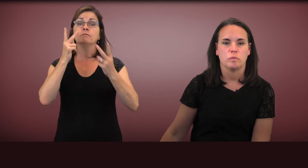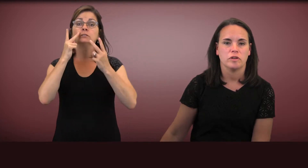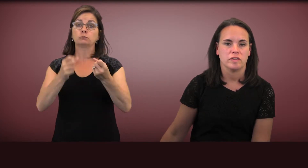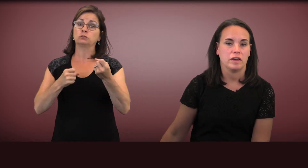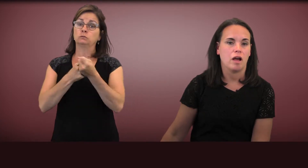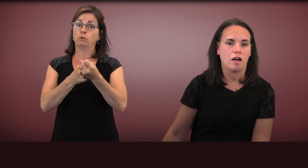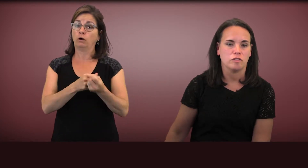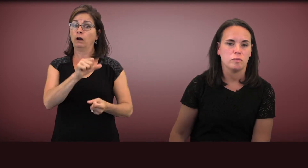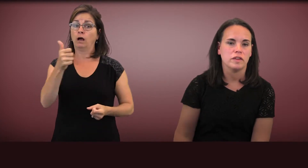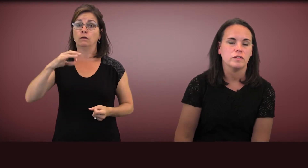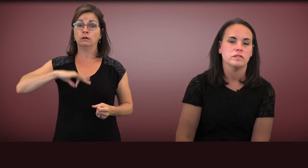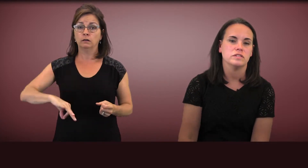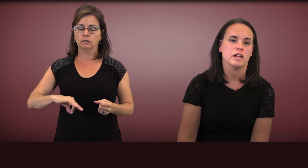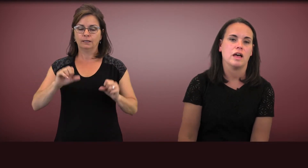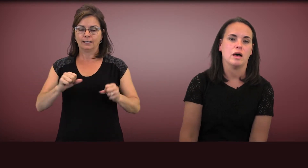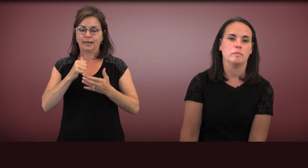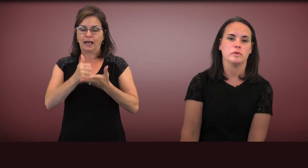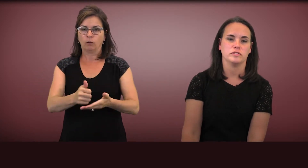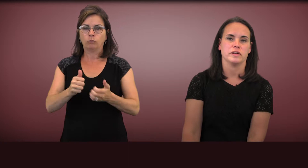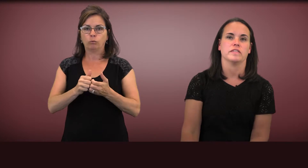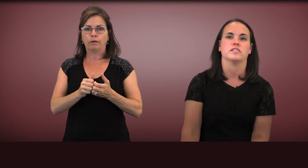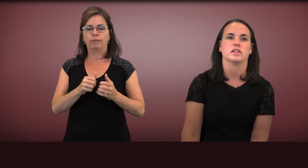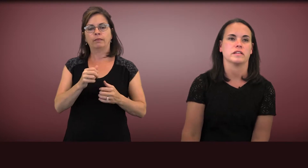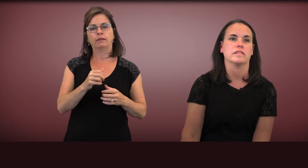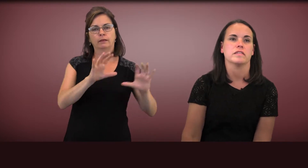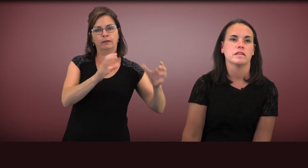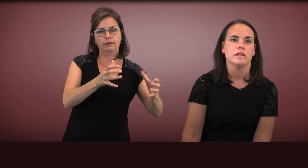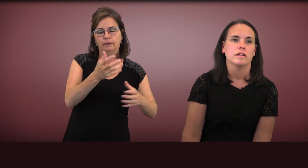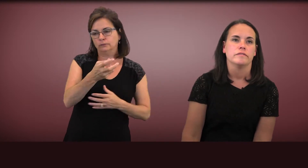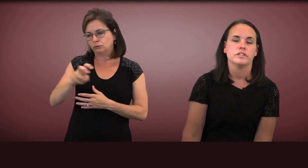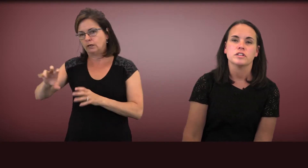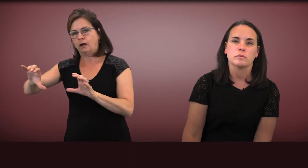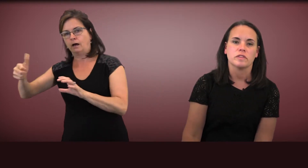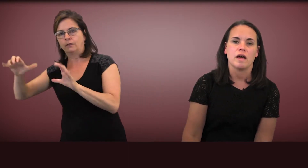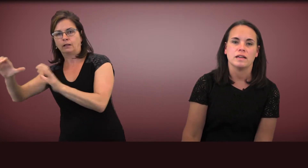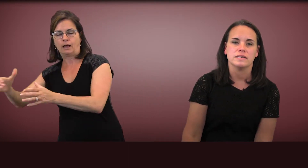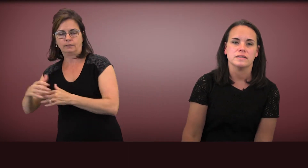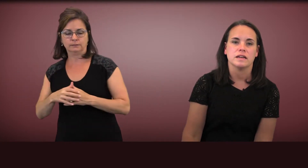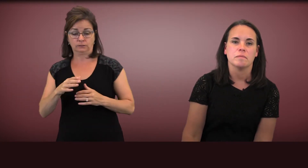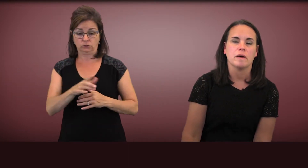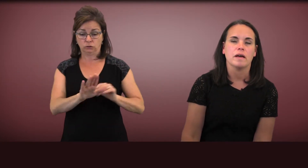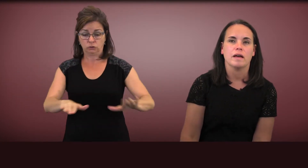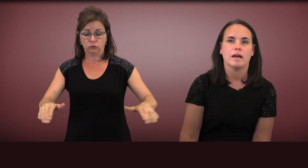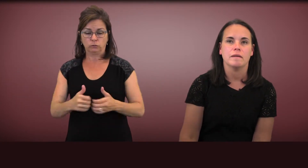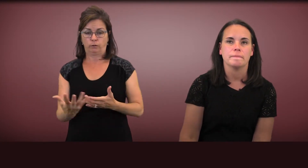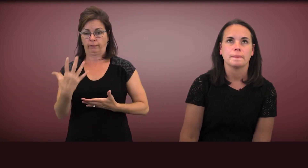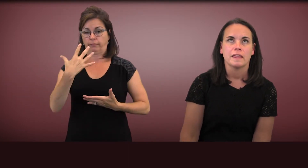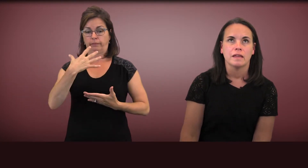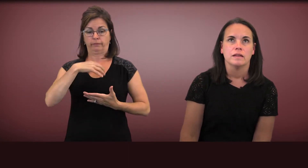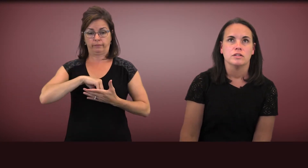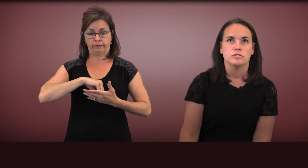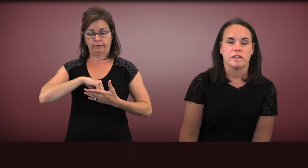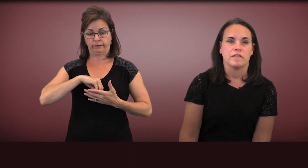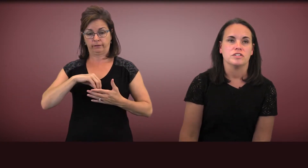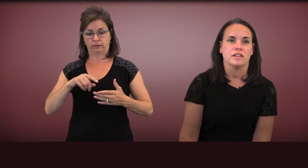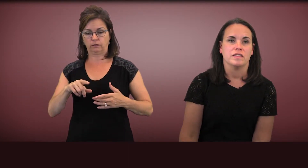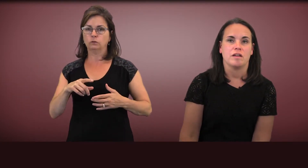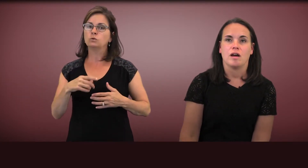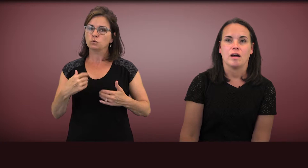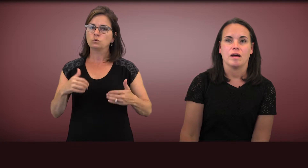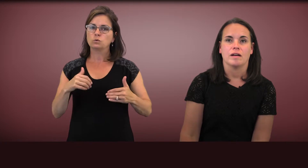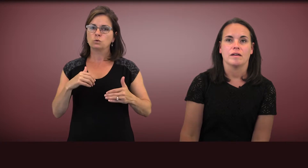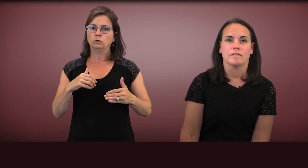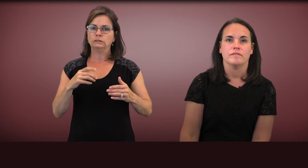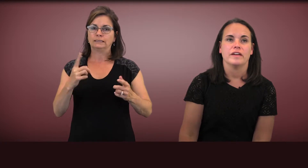Visual supports can also be used to help with transitions. For children with autism,